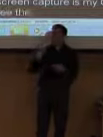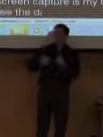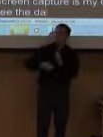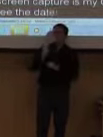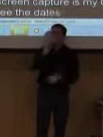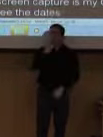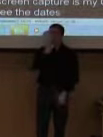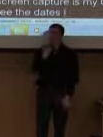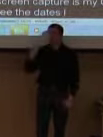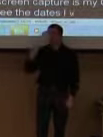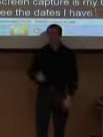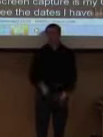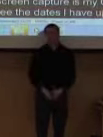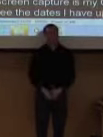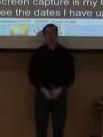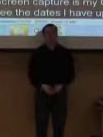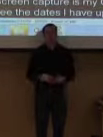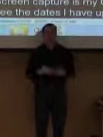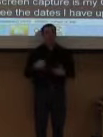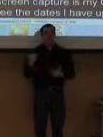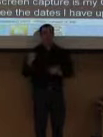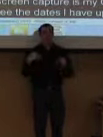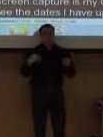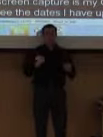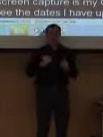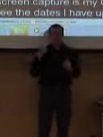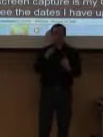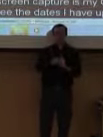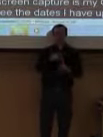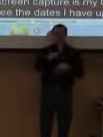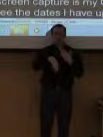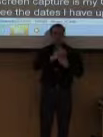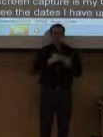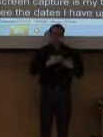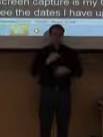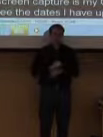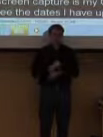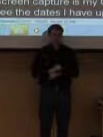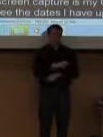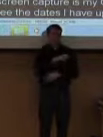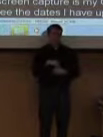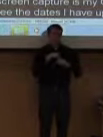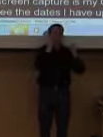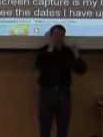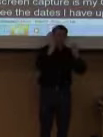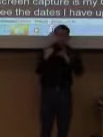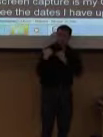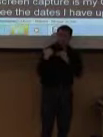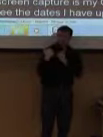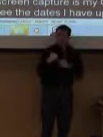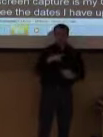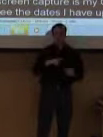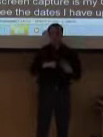for me. I've applied this methodology to all facets of my job, including my tutoring